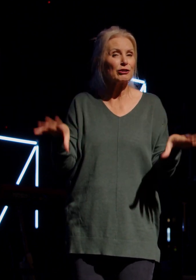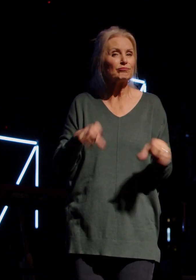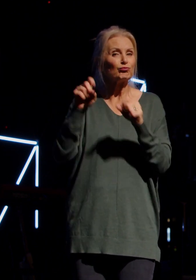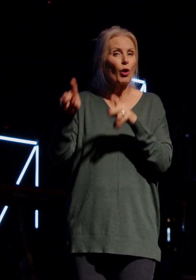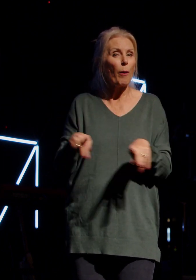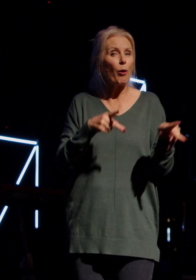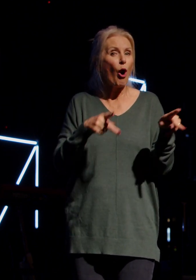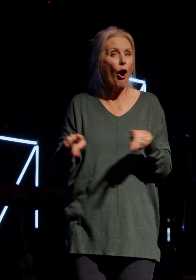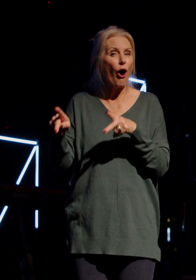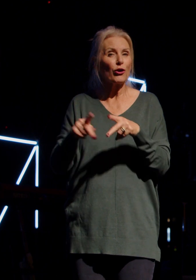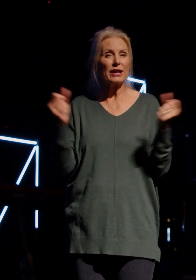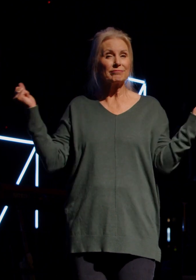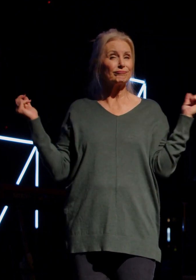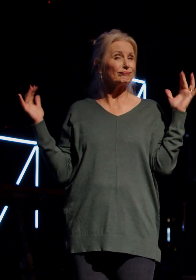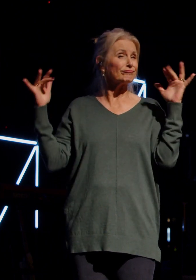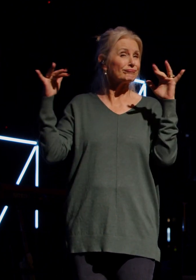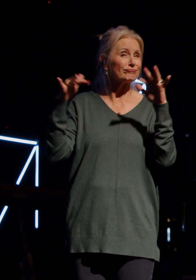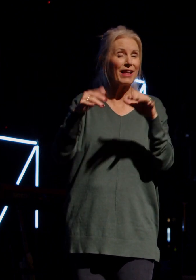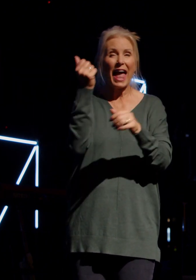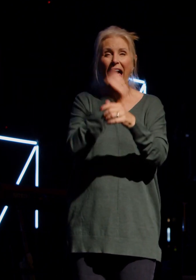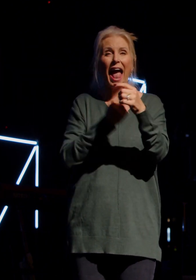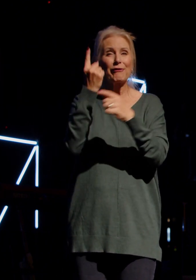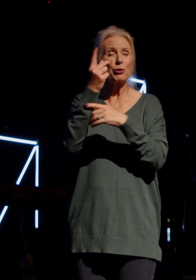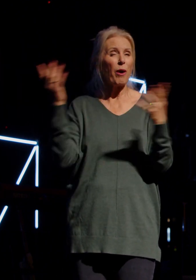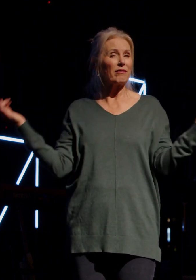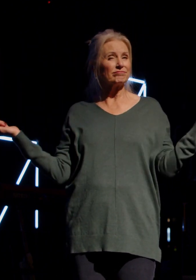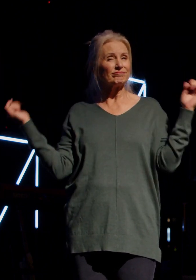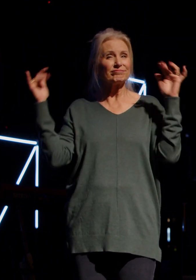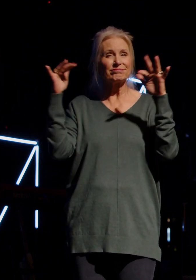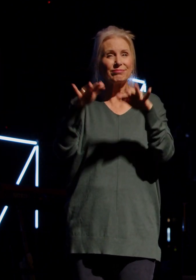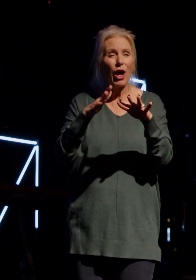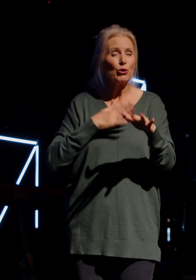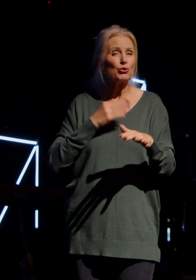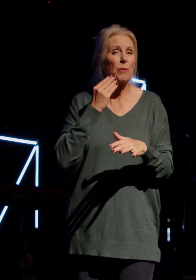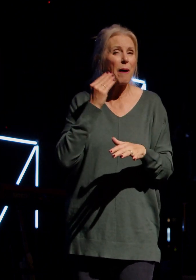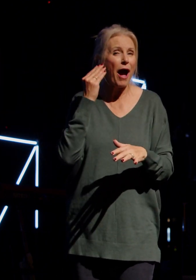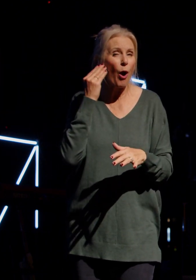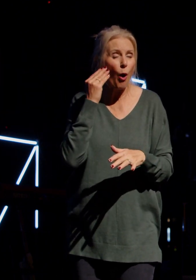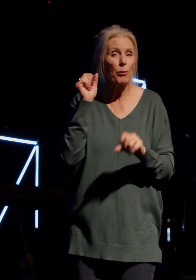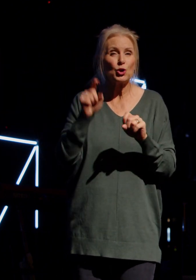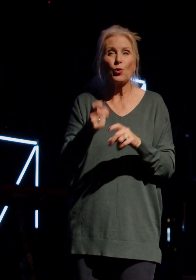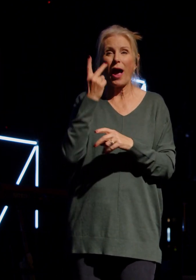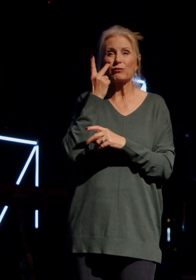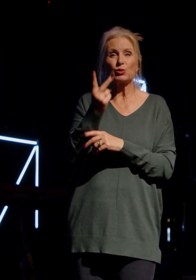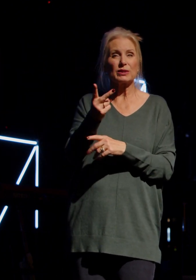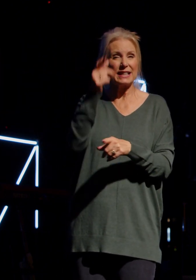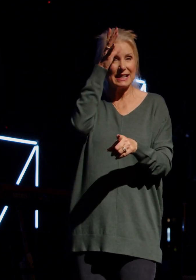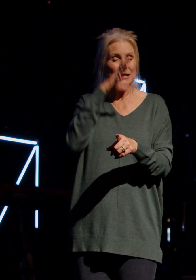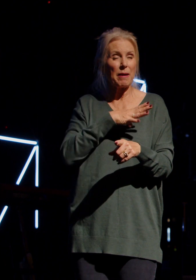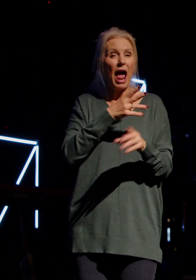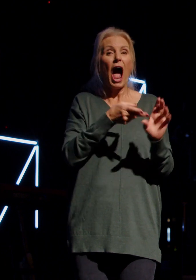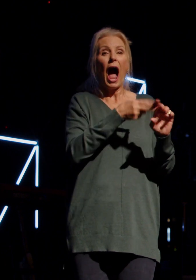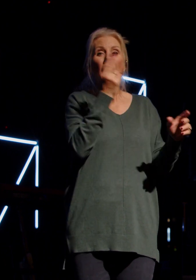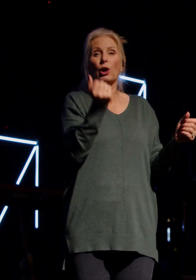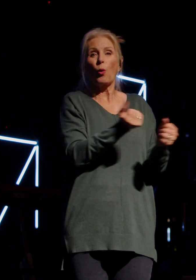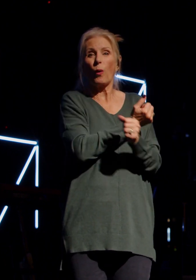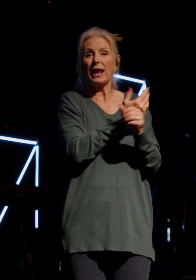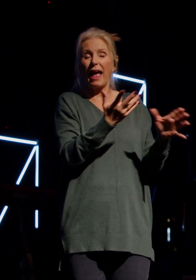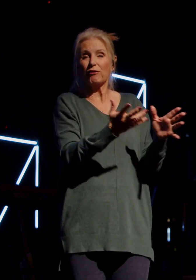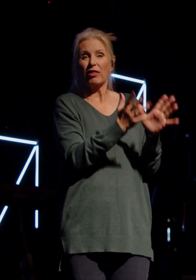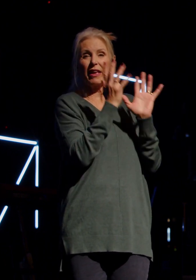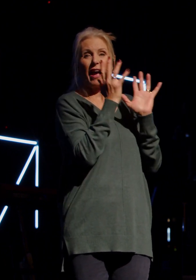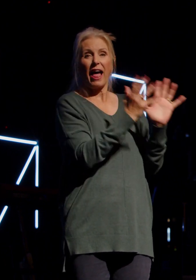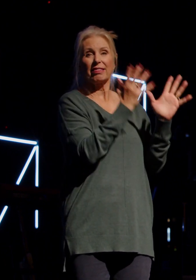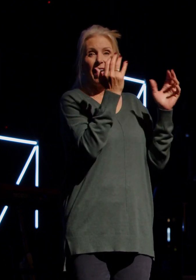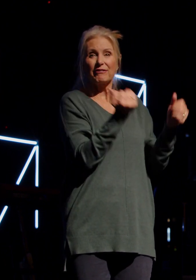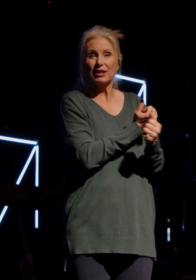friends, sinners and tax collectors. Come on, come to my house. Come to my house. You have to see this man that I just quit everything for. You have to come